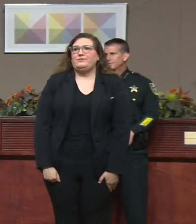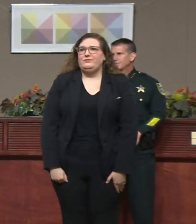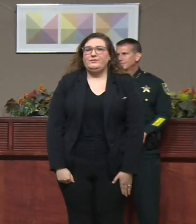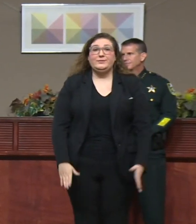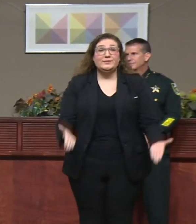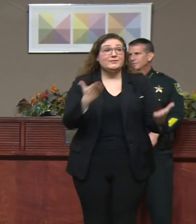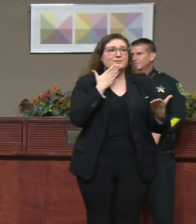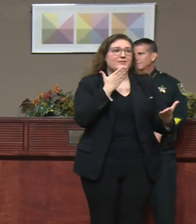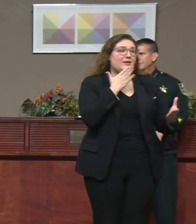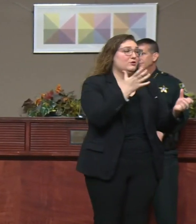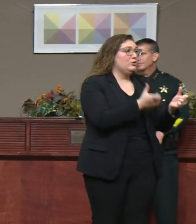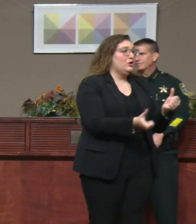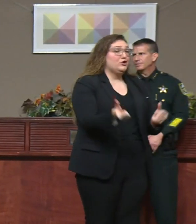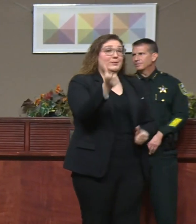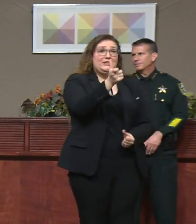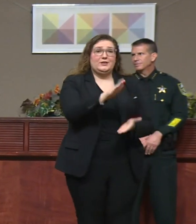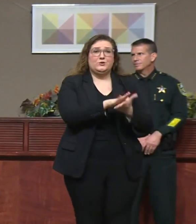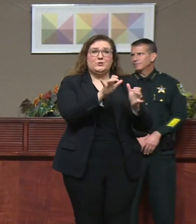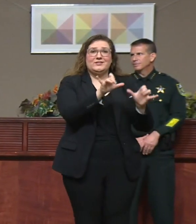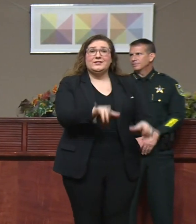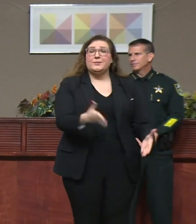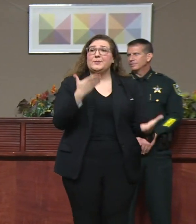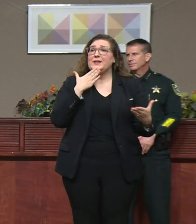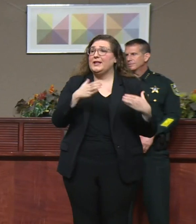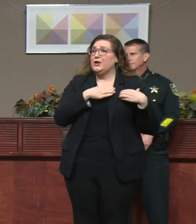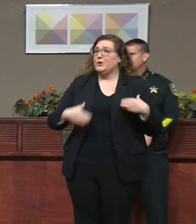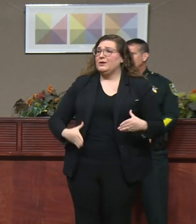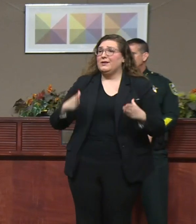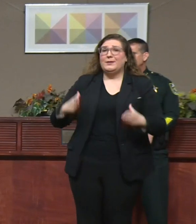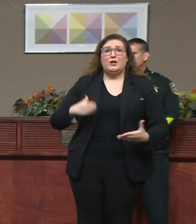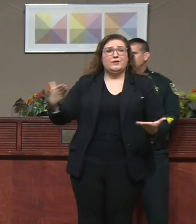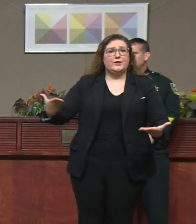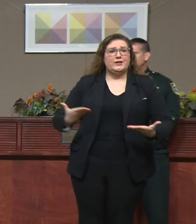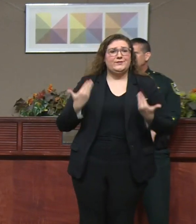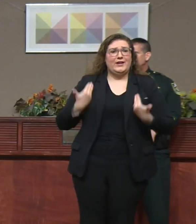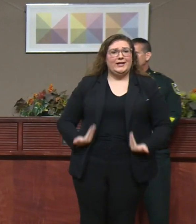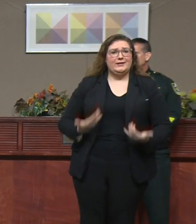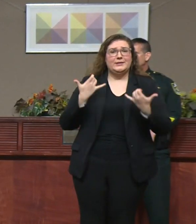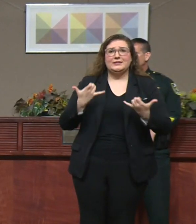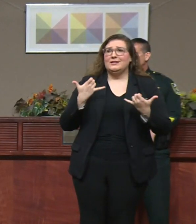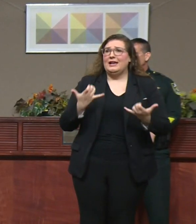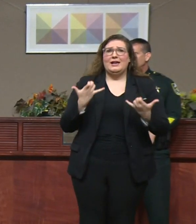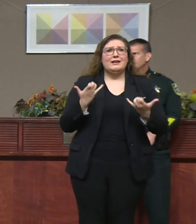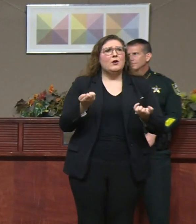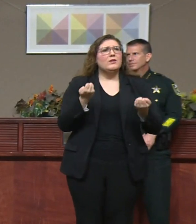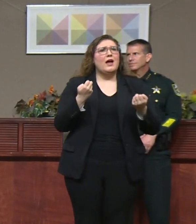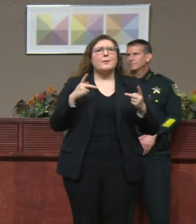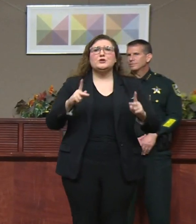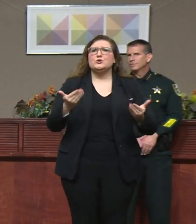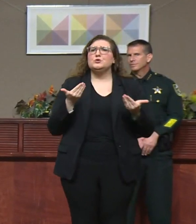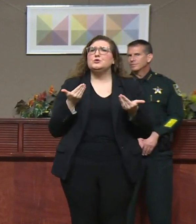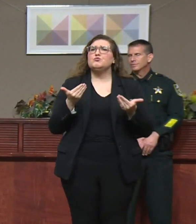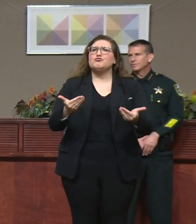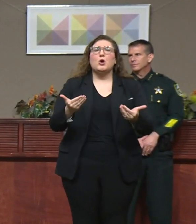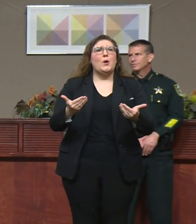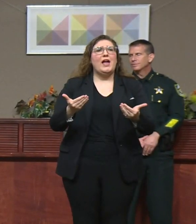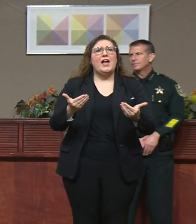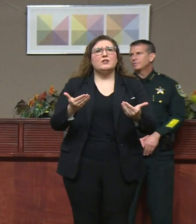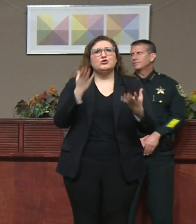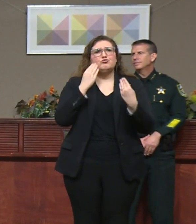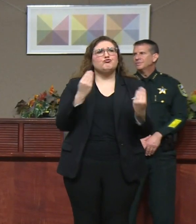Thank you, Superintendent, and thank you, Mayor, for inviting me today and for the opportunity to continue to communicate with our